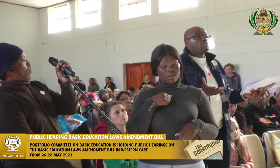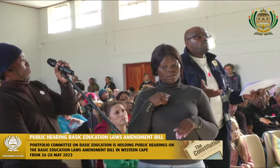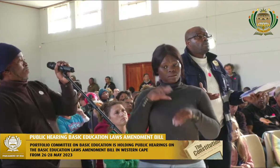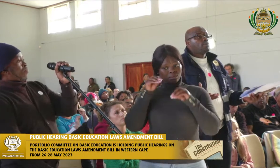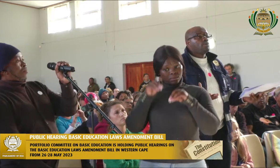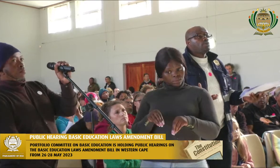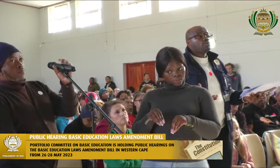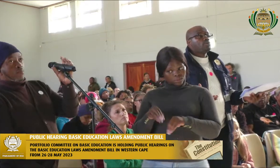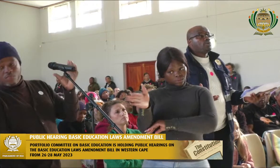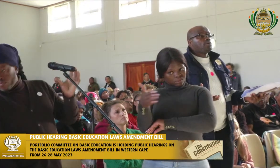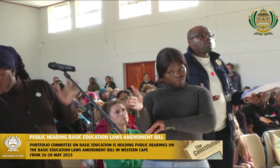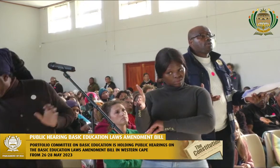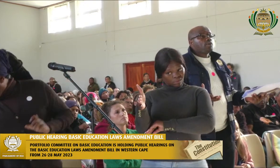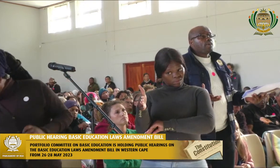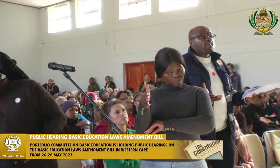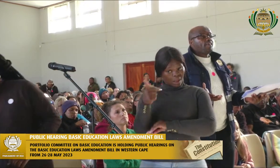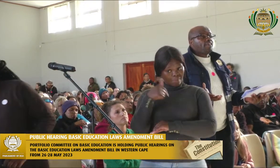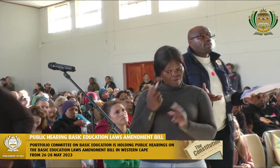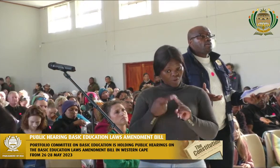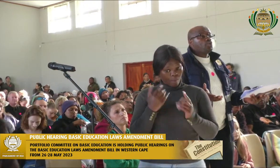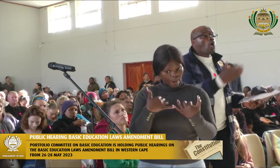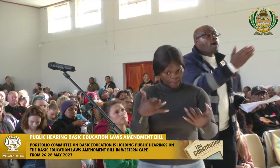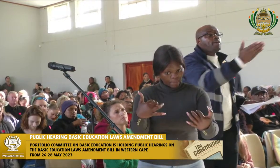I'm from Parliament. Do you want me to apologize for ANC things?